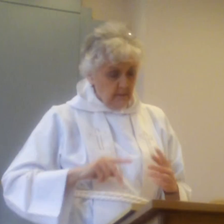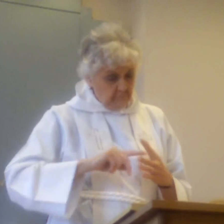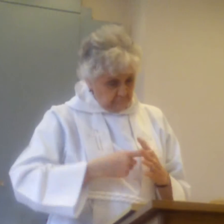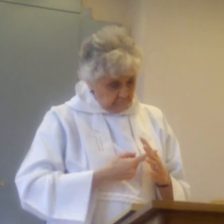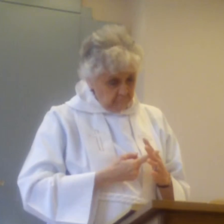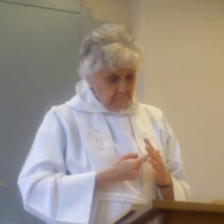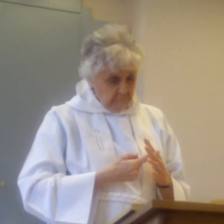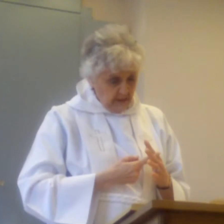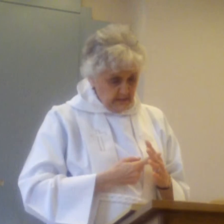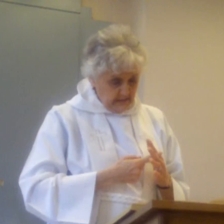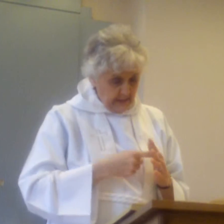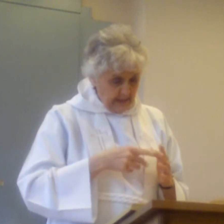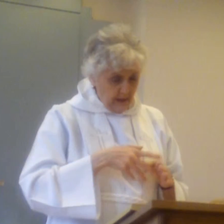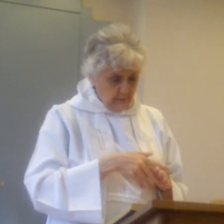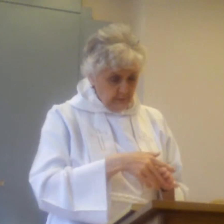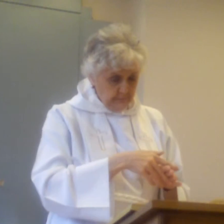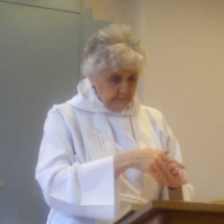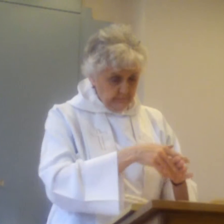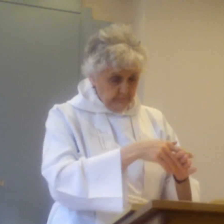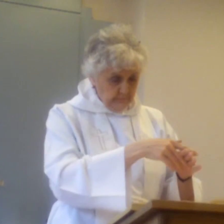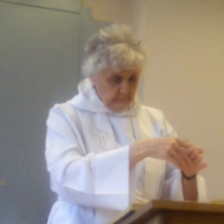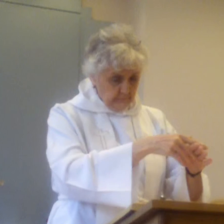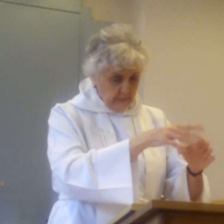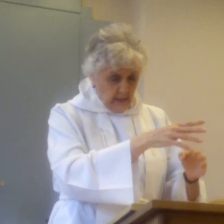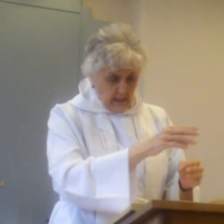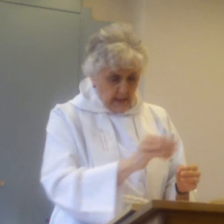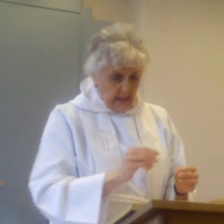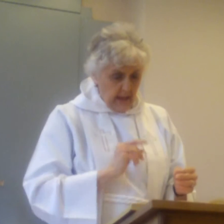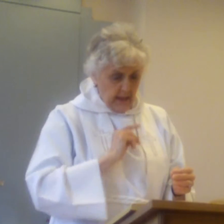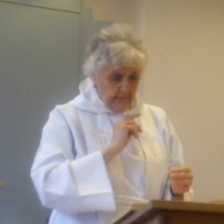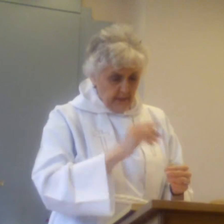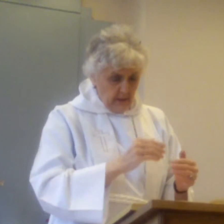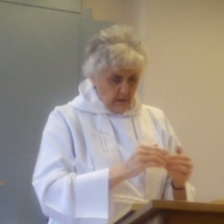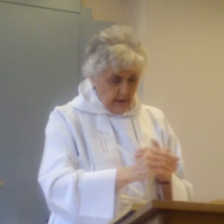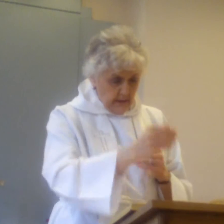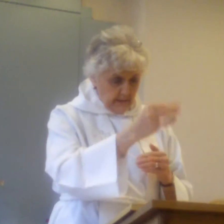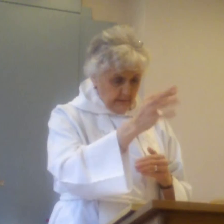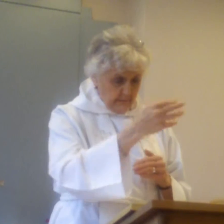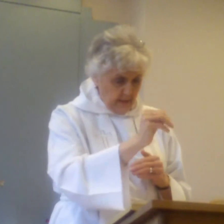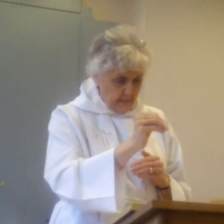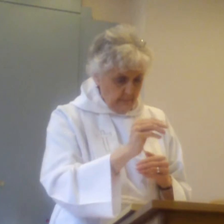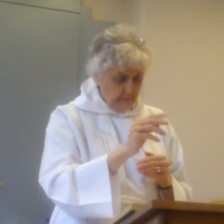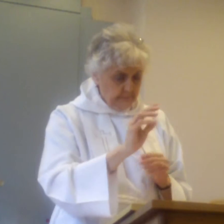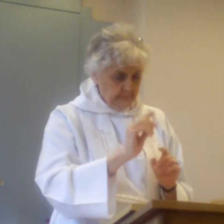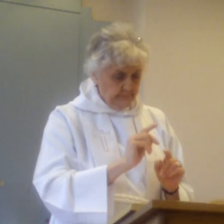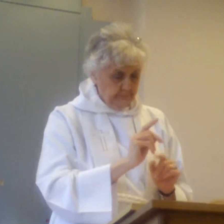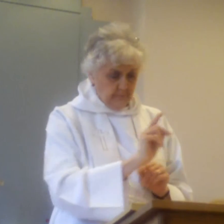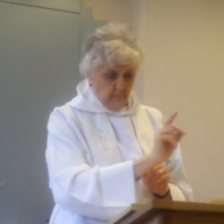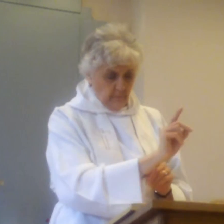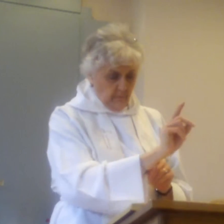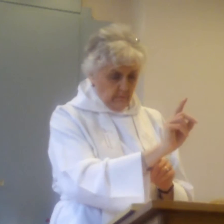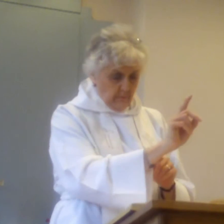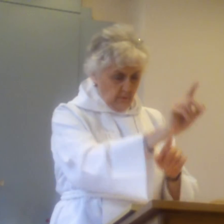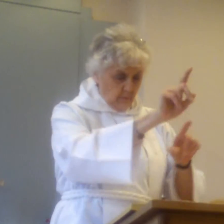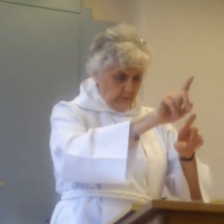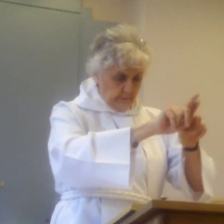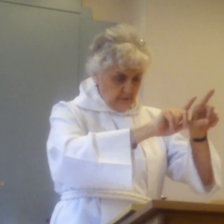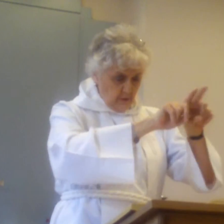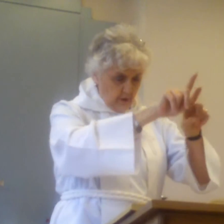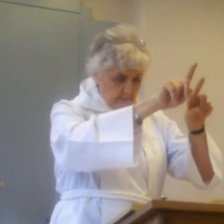they stepped out. And there ahead of them went the star